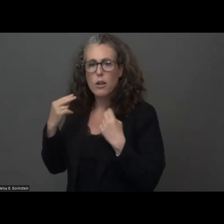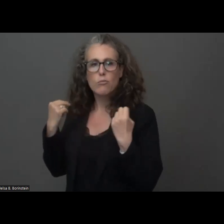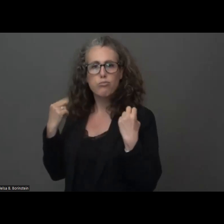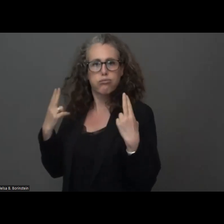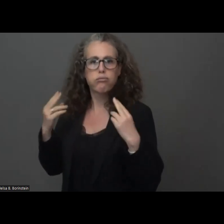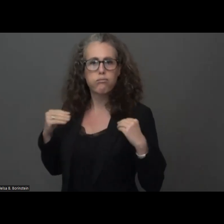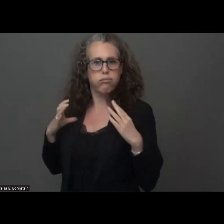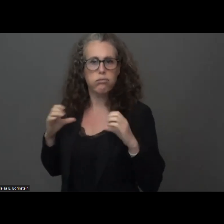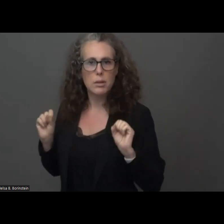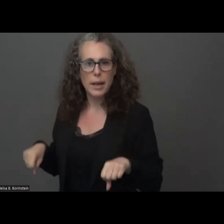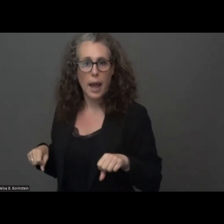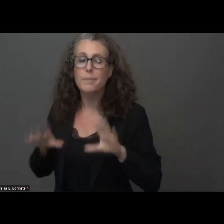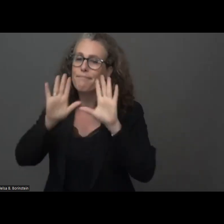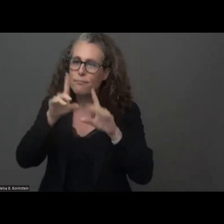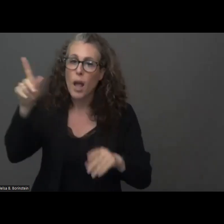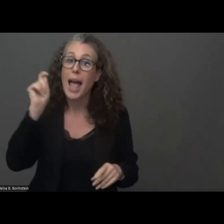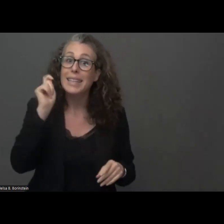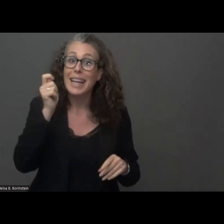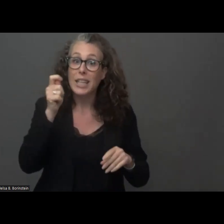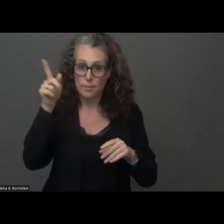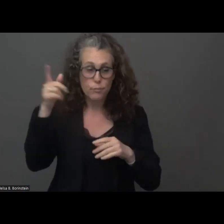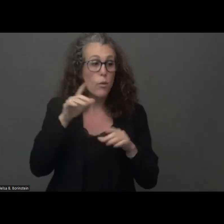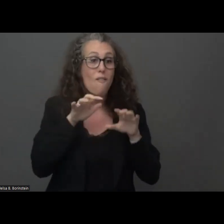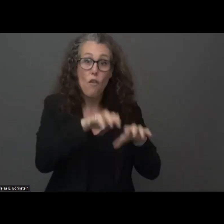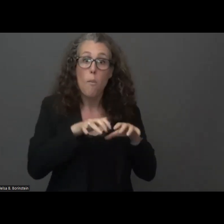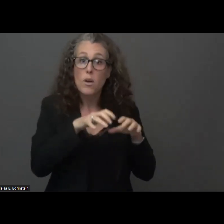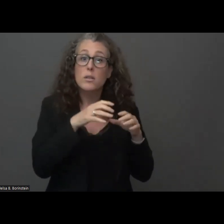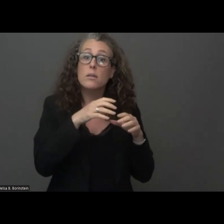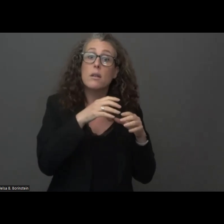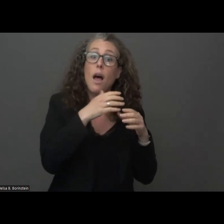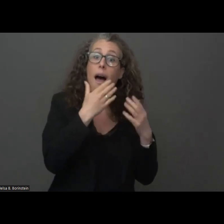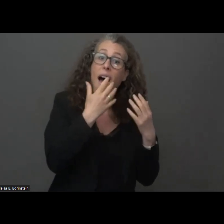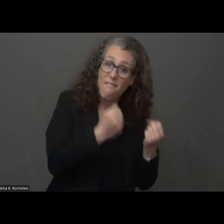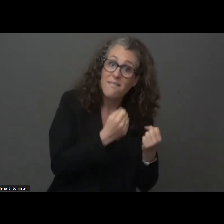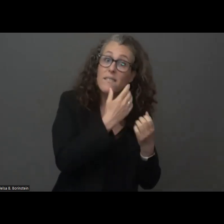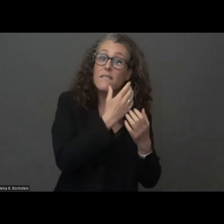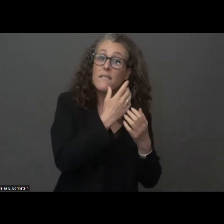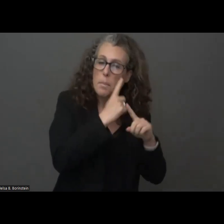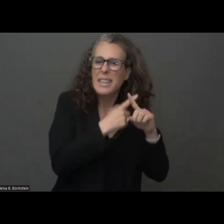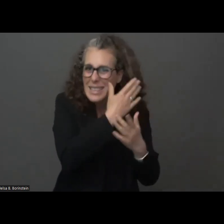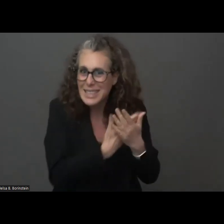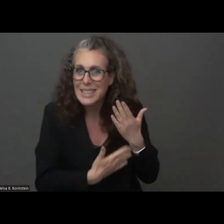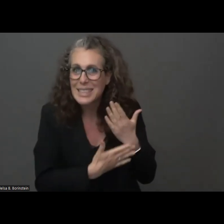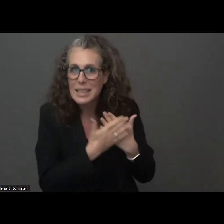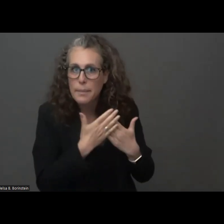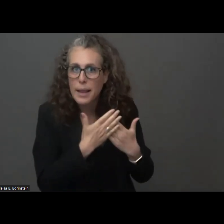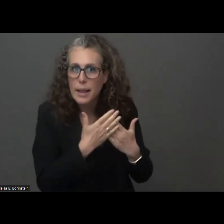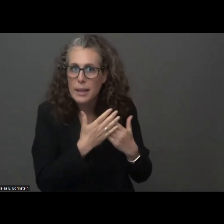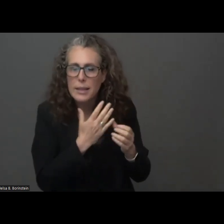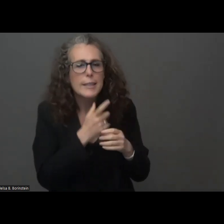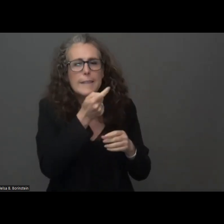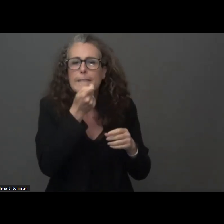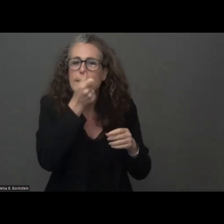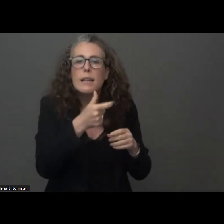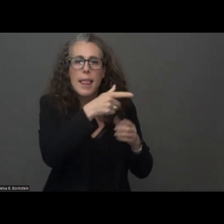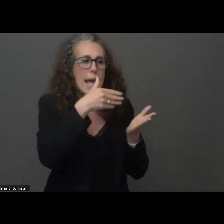in Kenya, you'll find farmers with disability, or farmers in general, rarely commercialize. And so